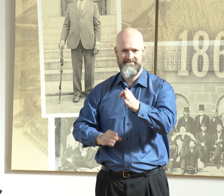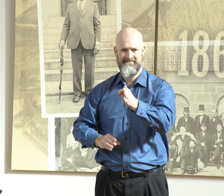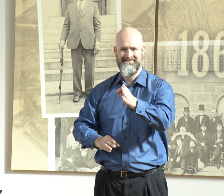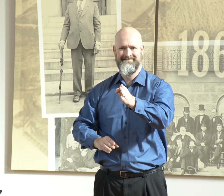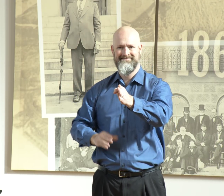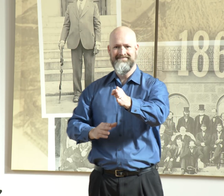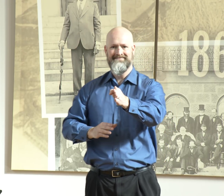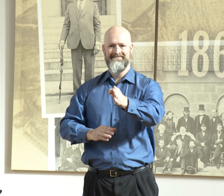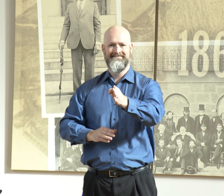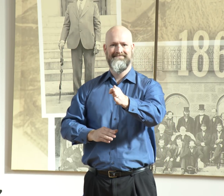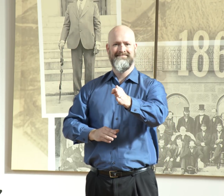He guideth me